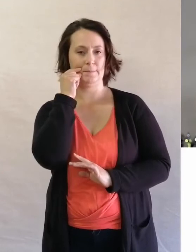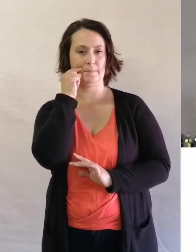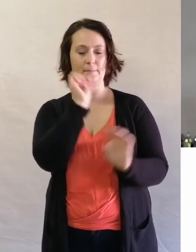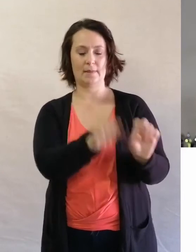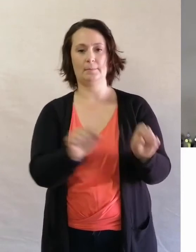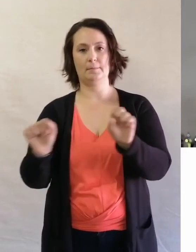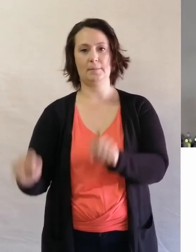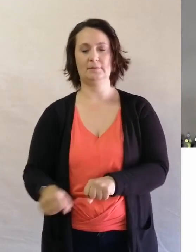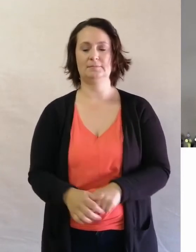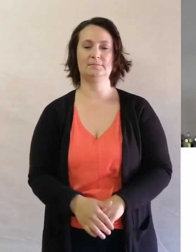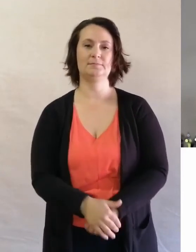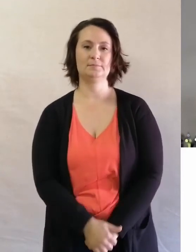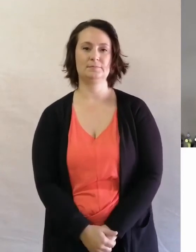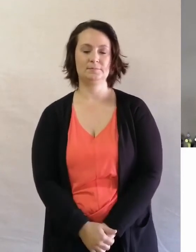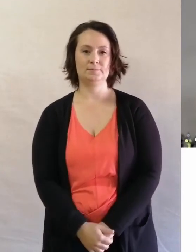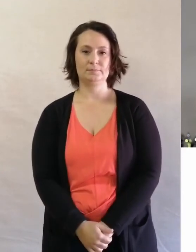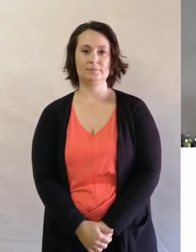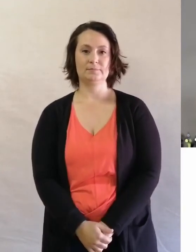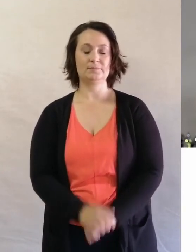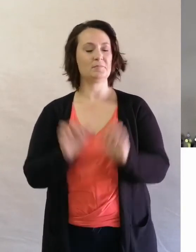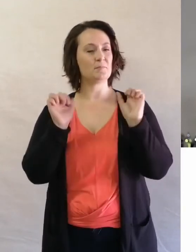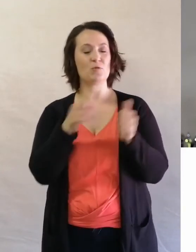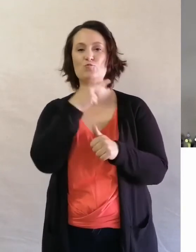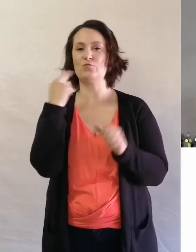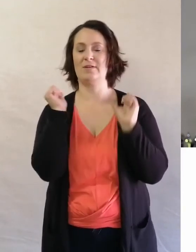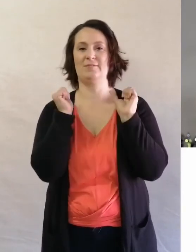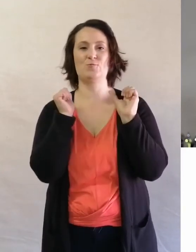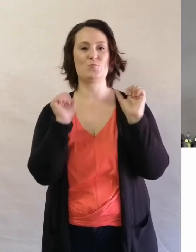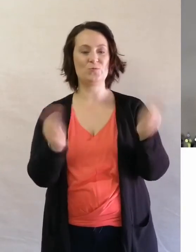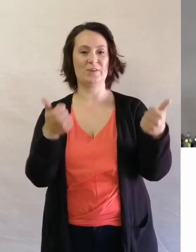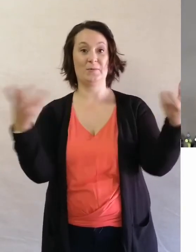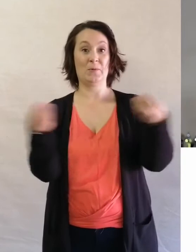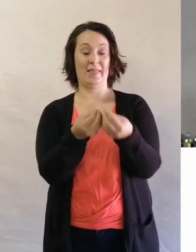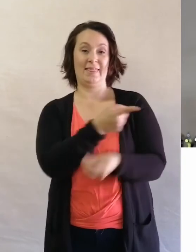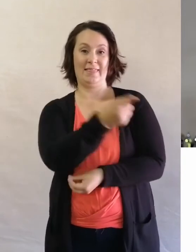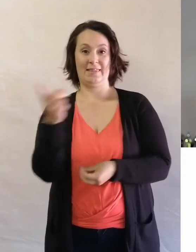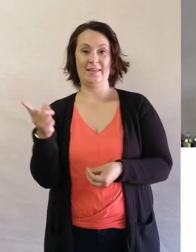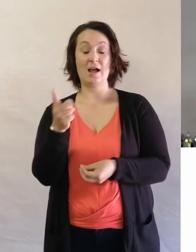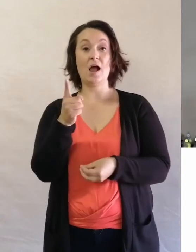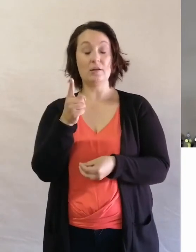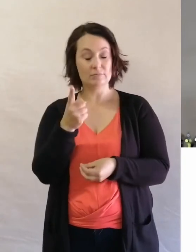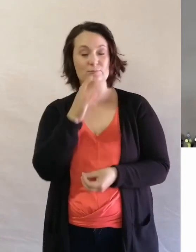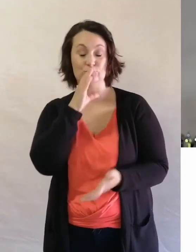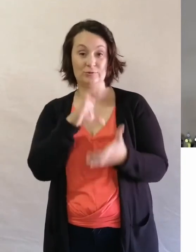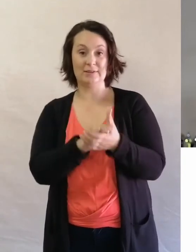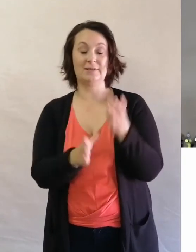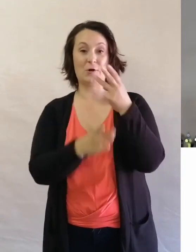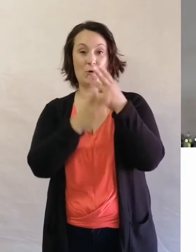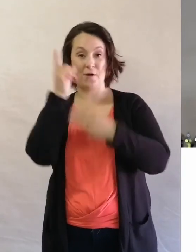Amen. Amen. Well, it's been really great being with you today. I trust that God has ministered to you.